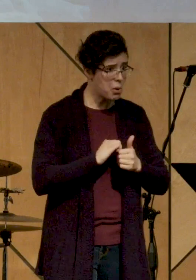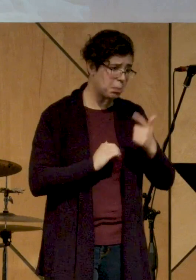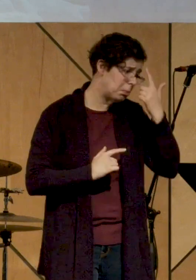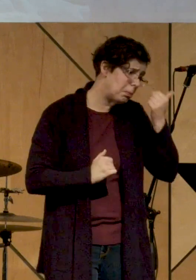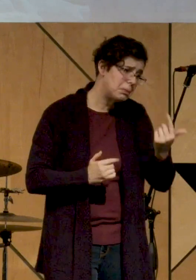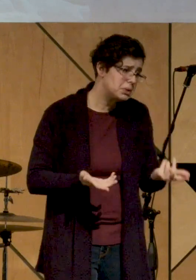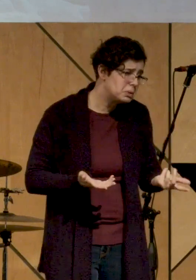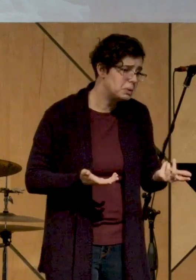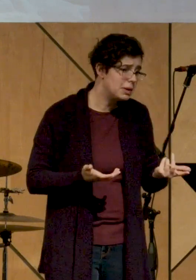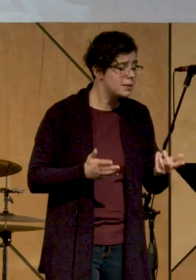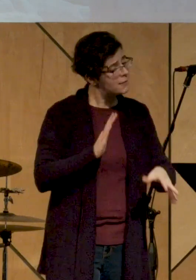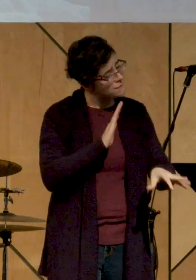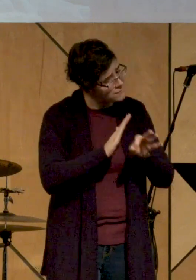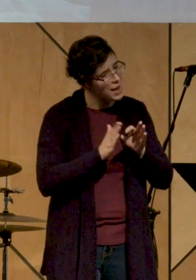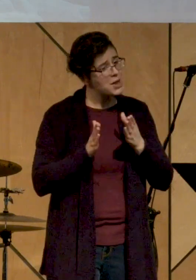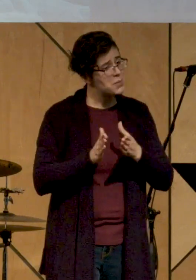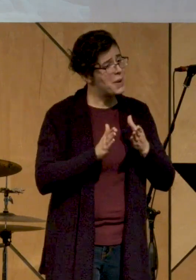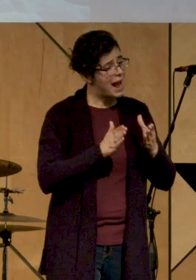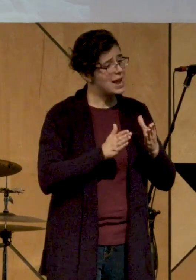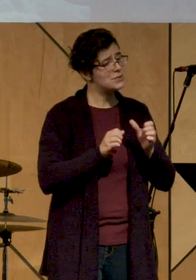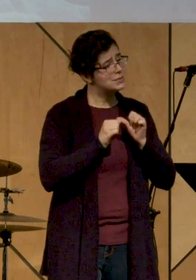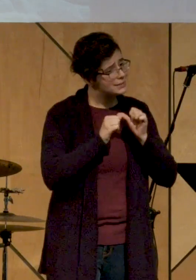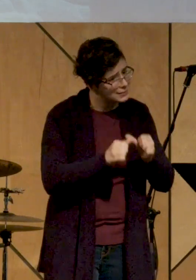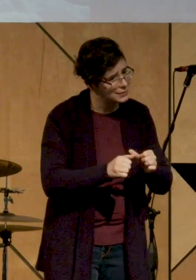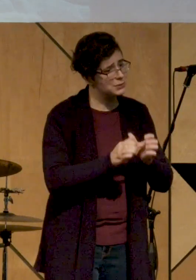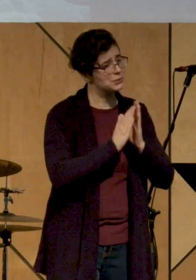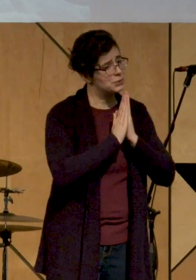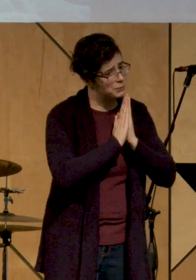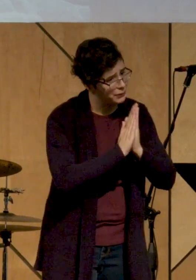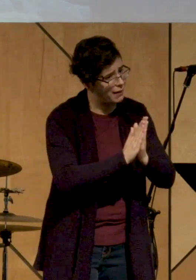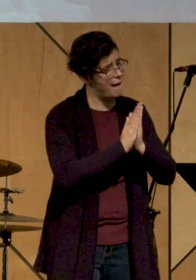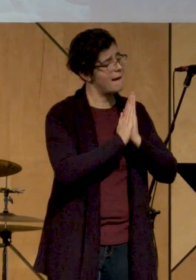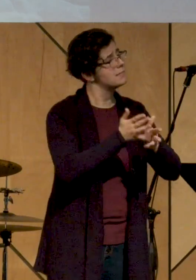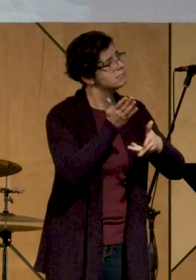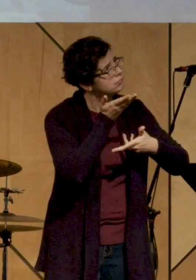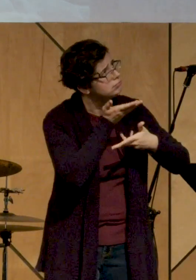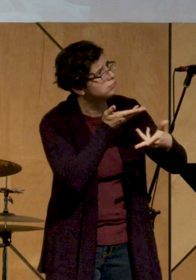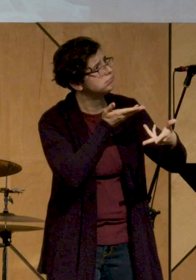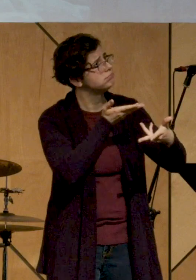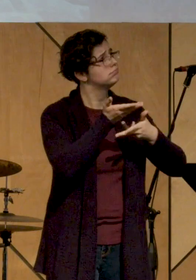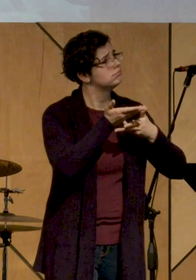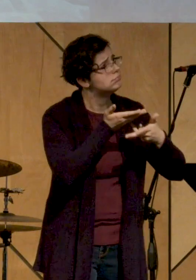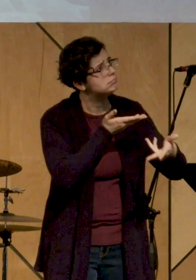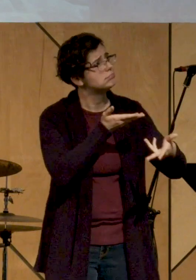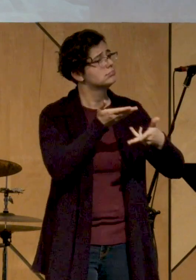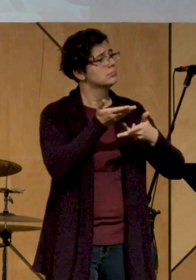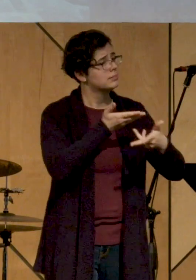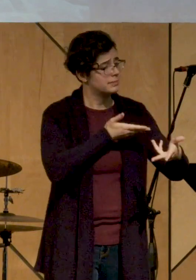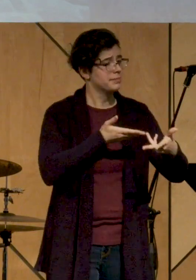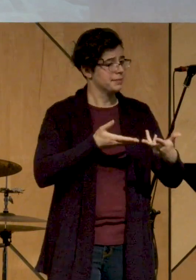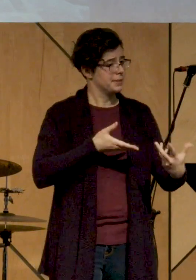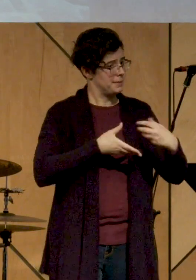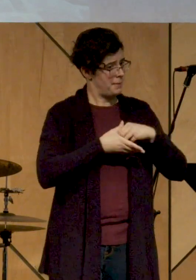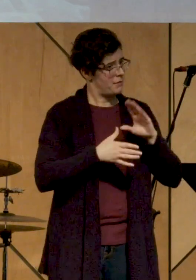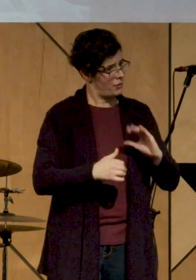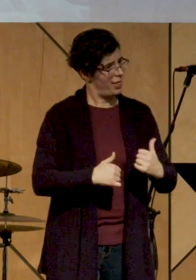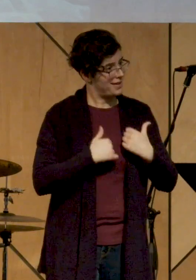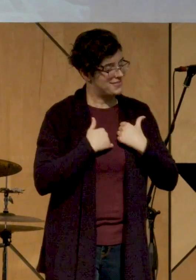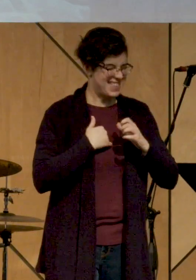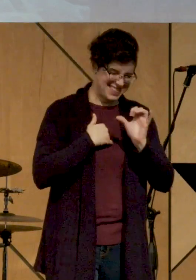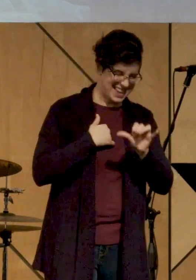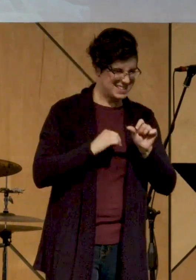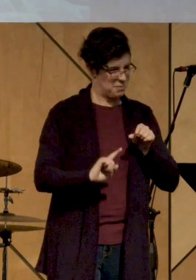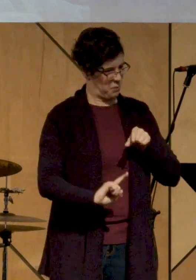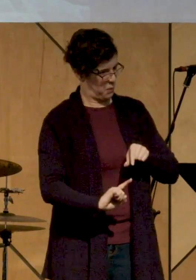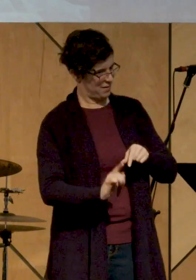a rhythm in life that helps you make prayer a vital part of life? That's what